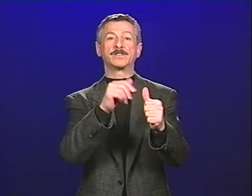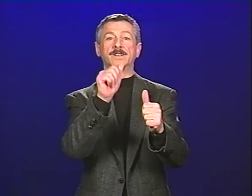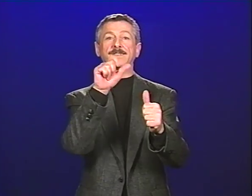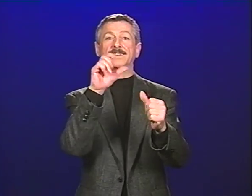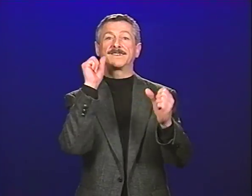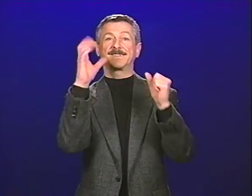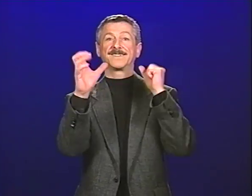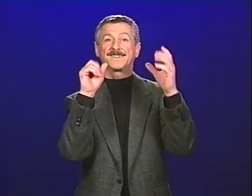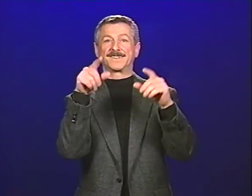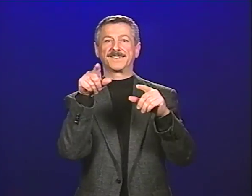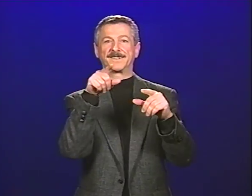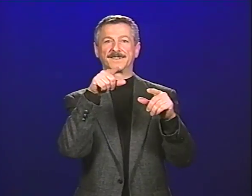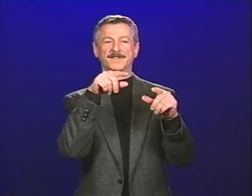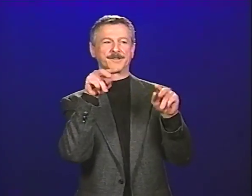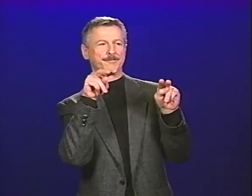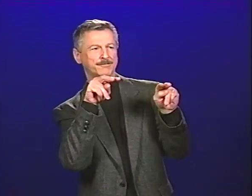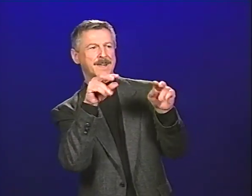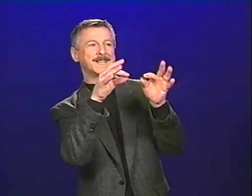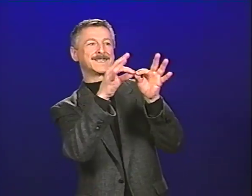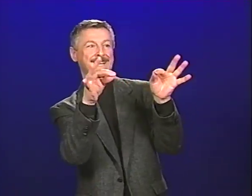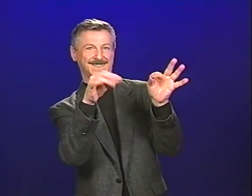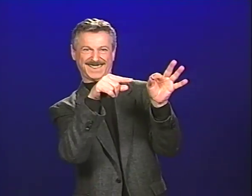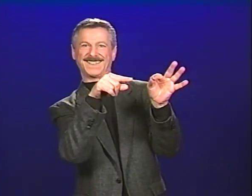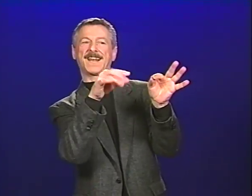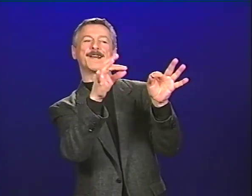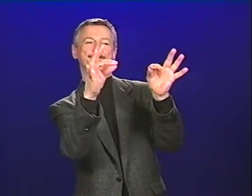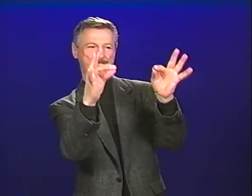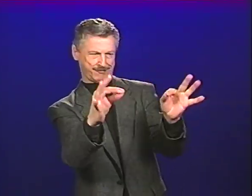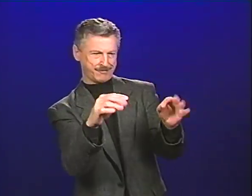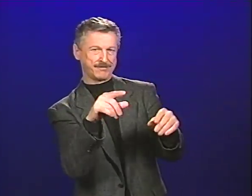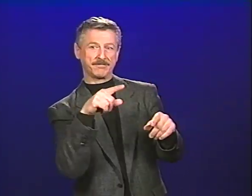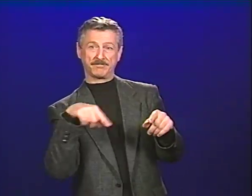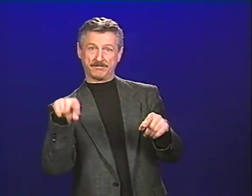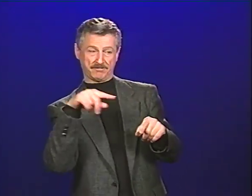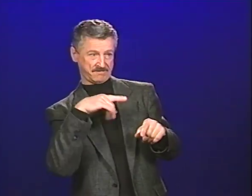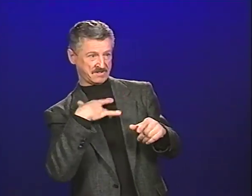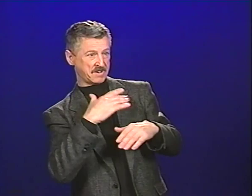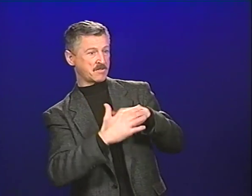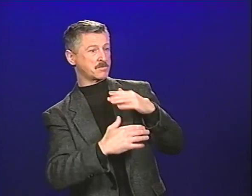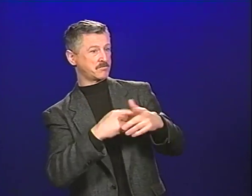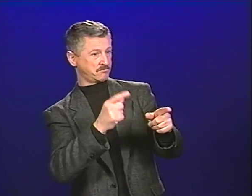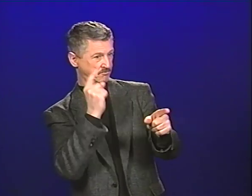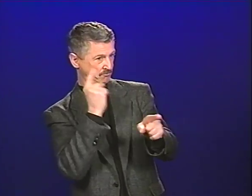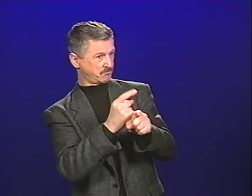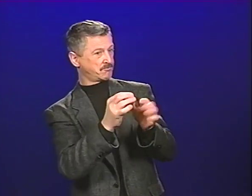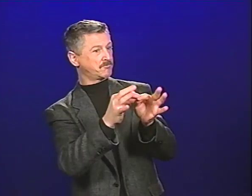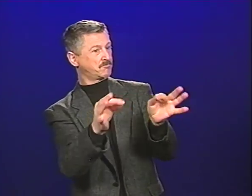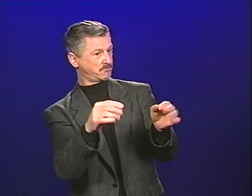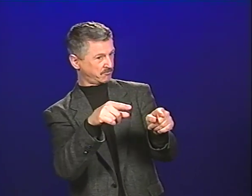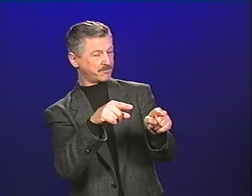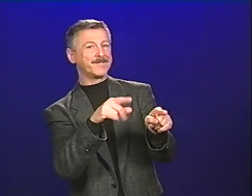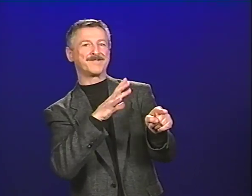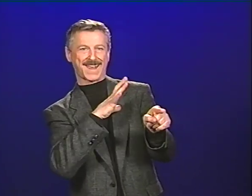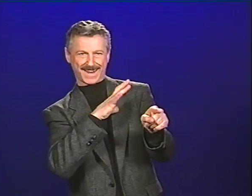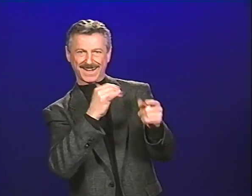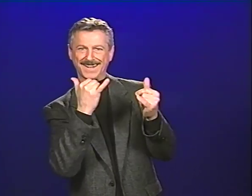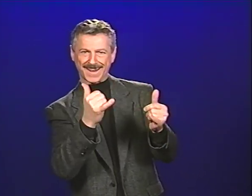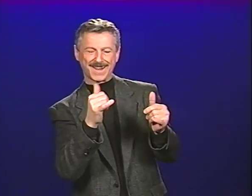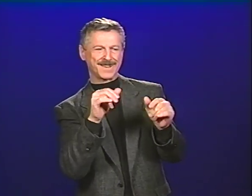At first, when learning ASL, it's important to understand what an ASL sentence is. Once you're comfortable